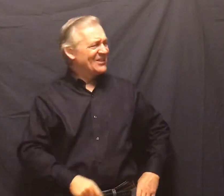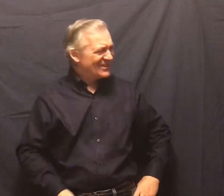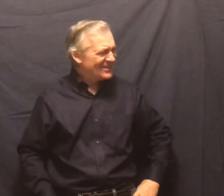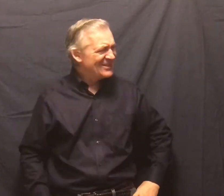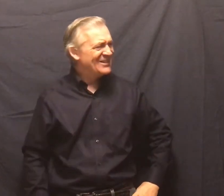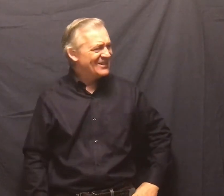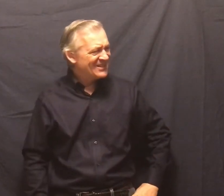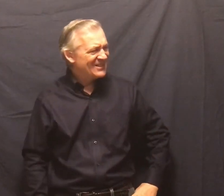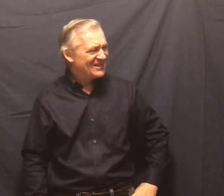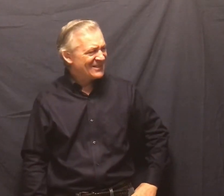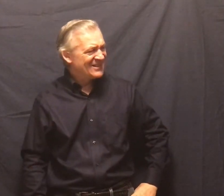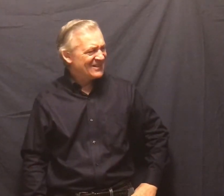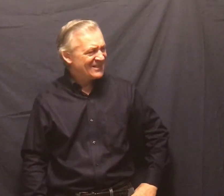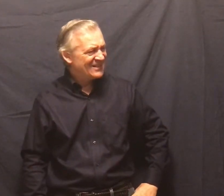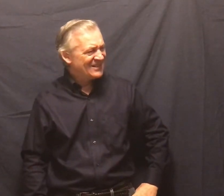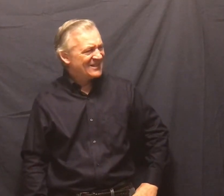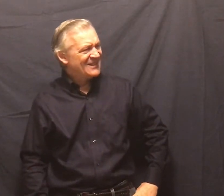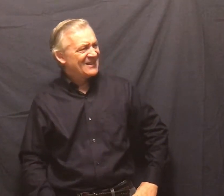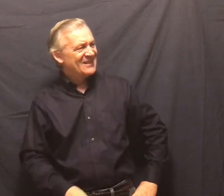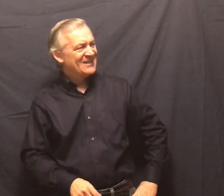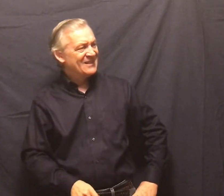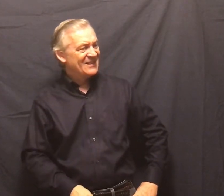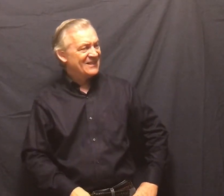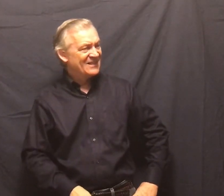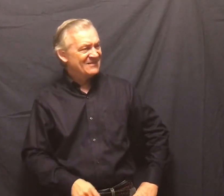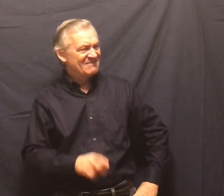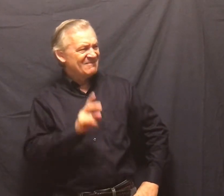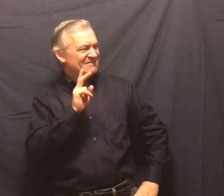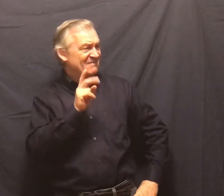"All kinds of vegetables in the garden."